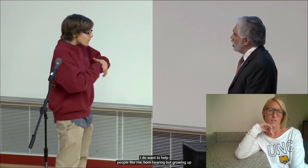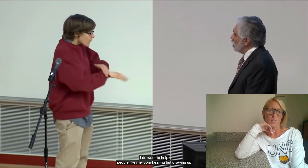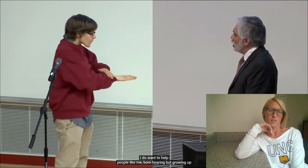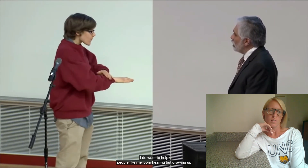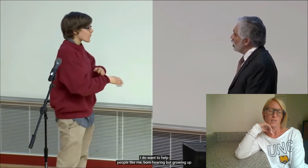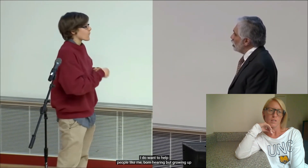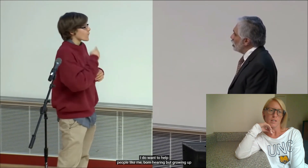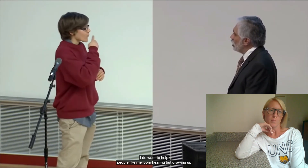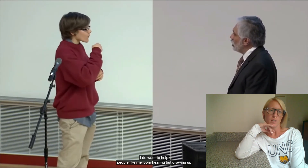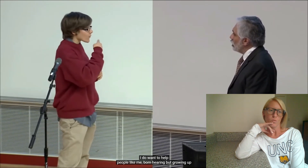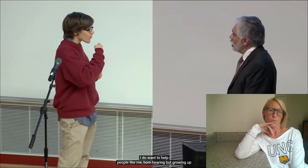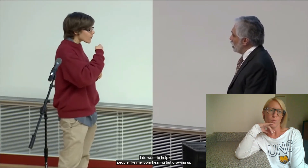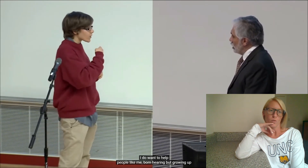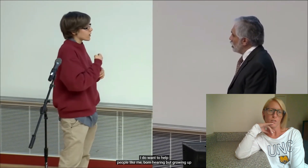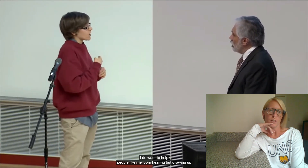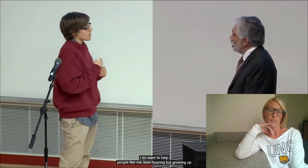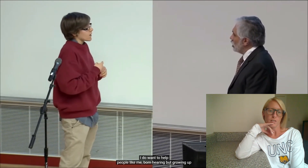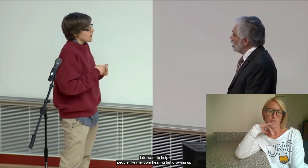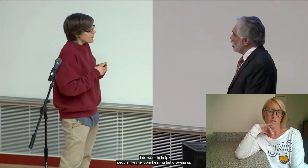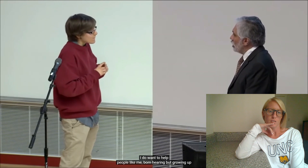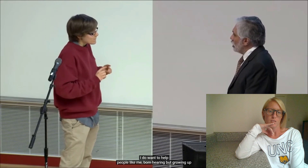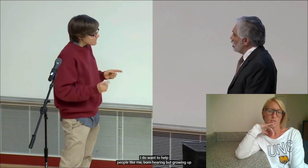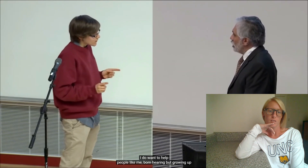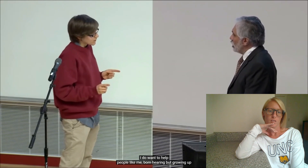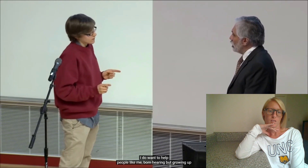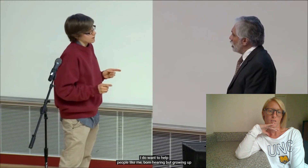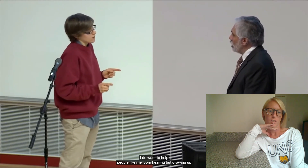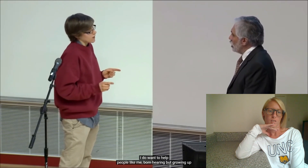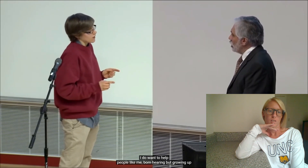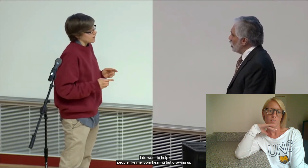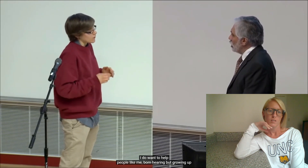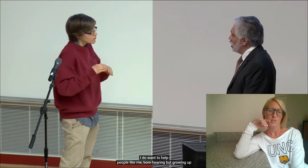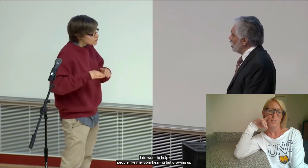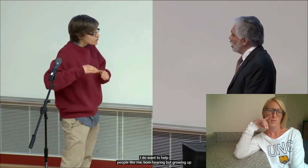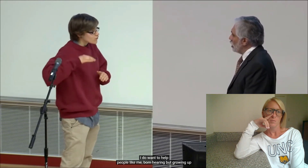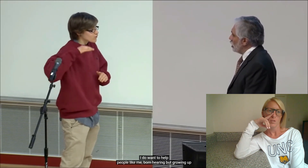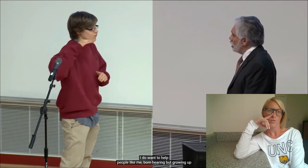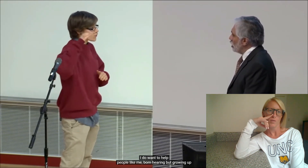like me, who were born hearing,